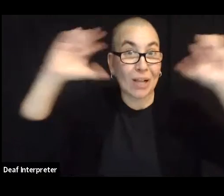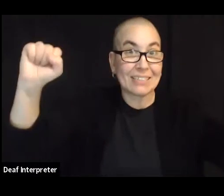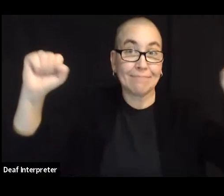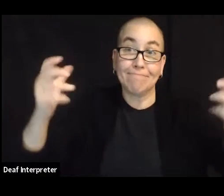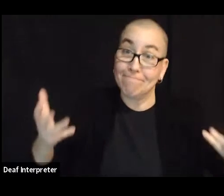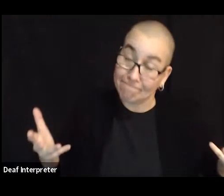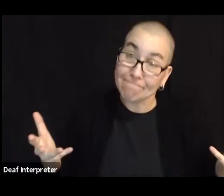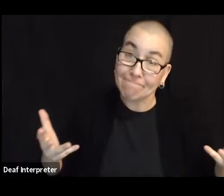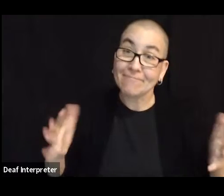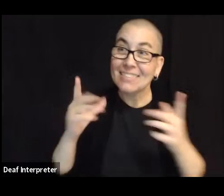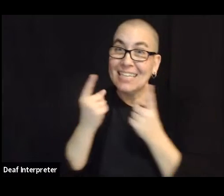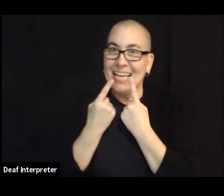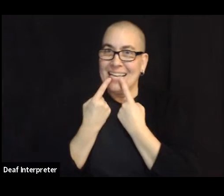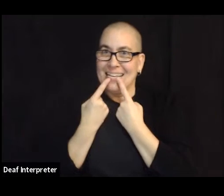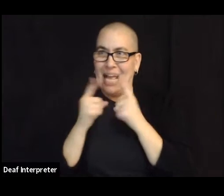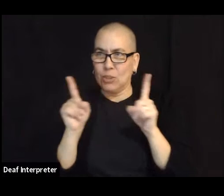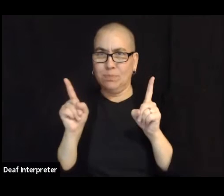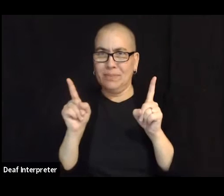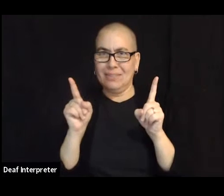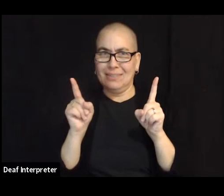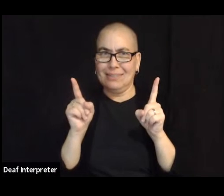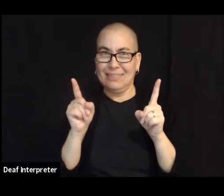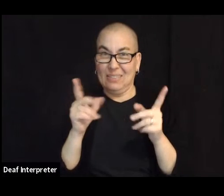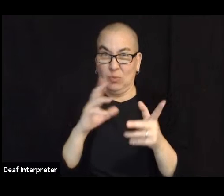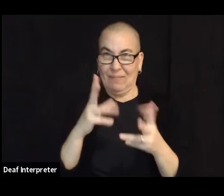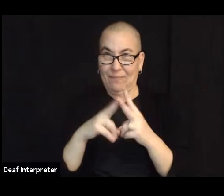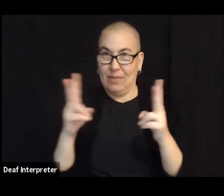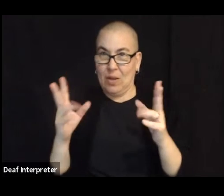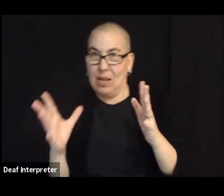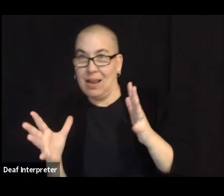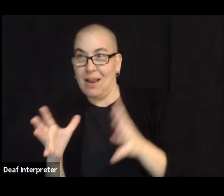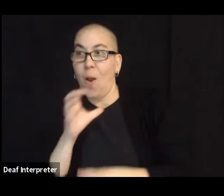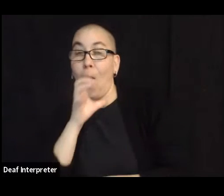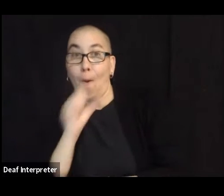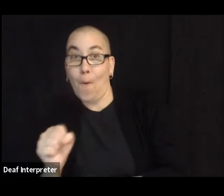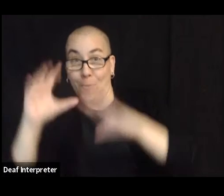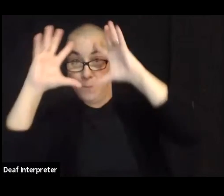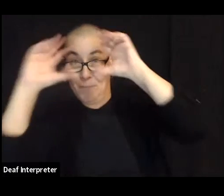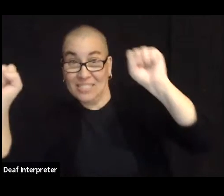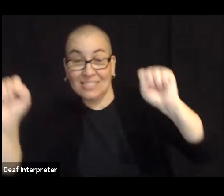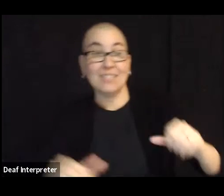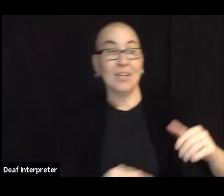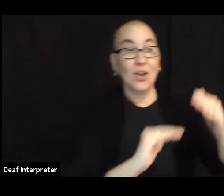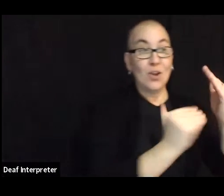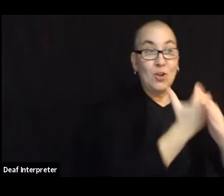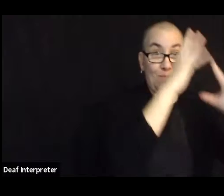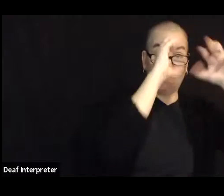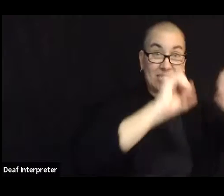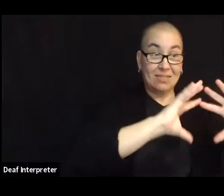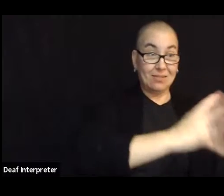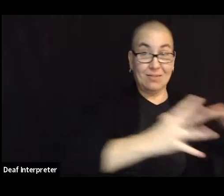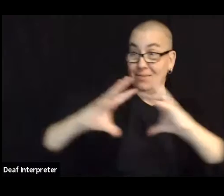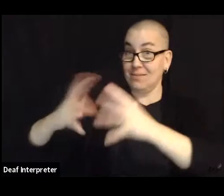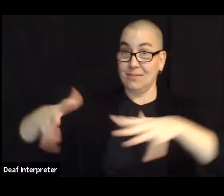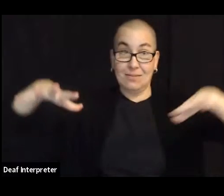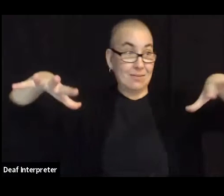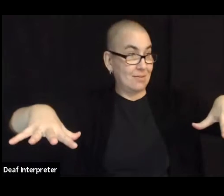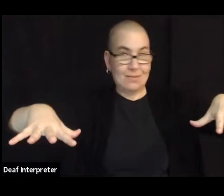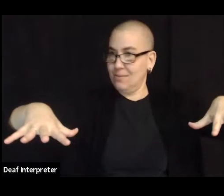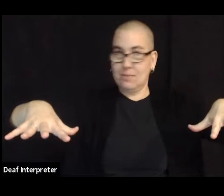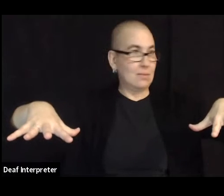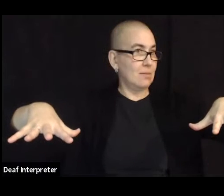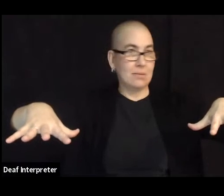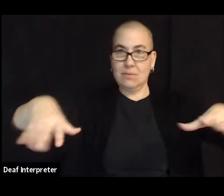right on the cusp of one administration ending and another beginning but yes, I mean, they mentioned things like